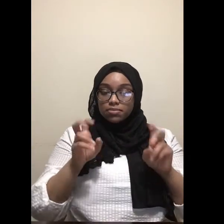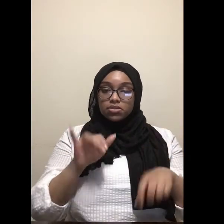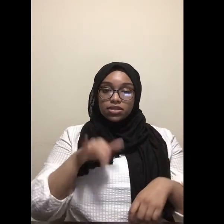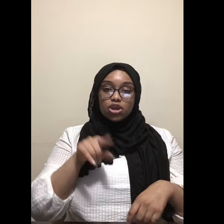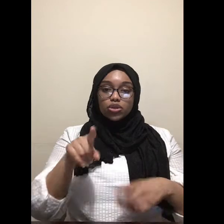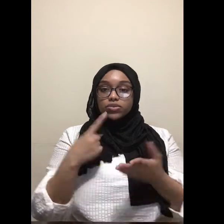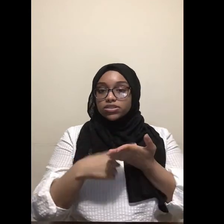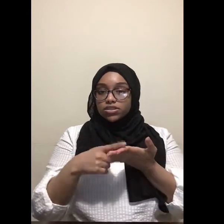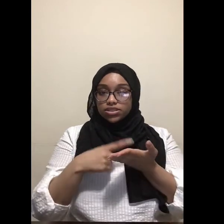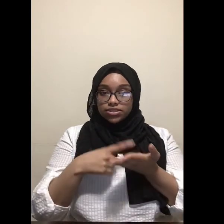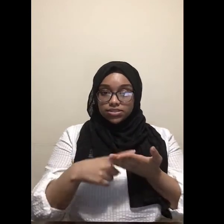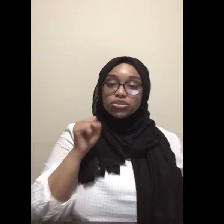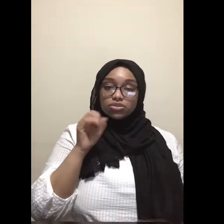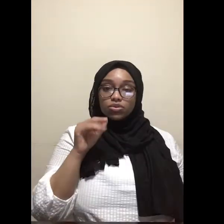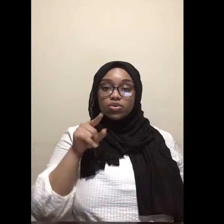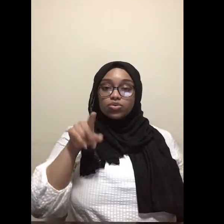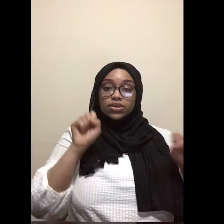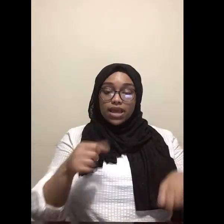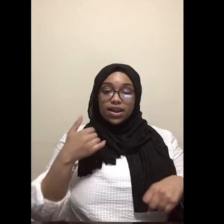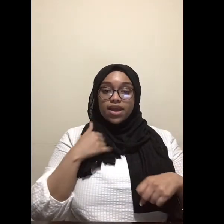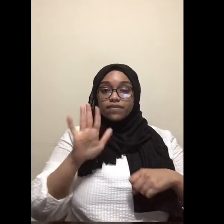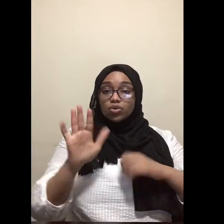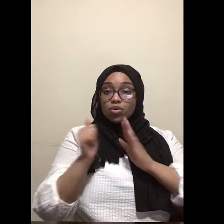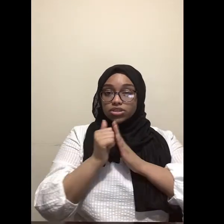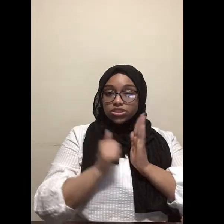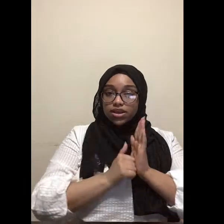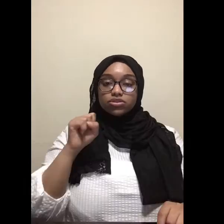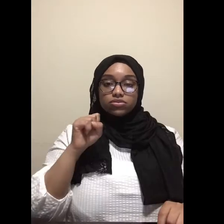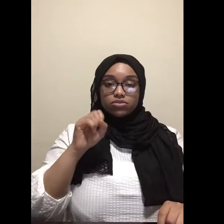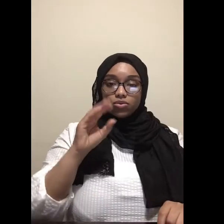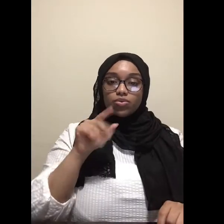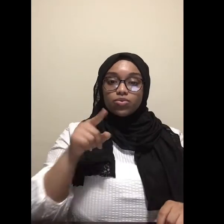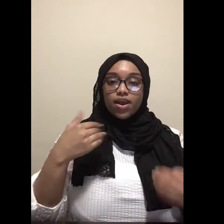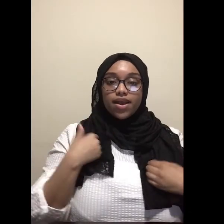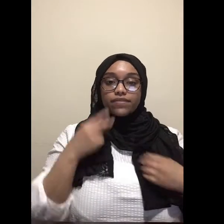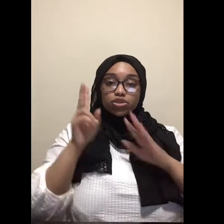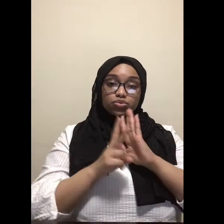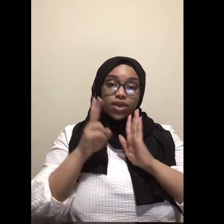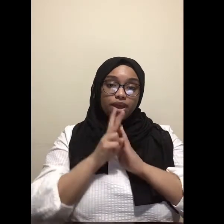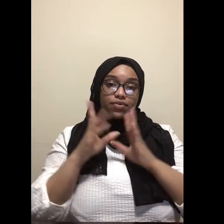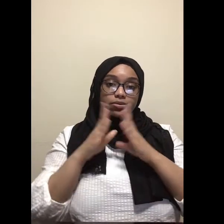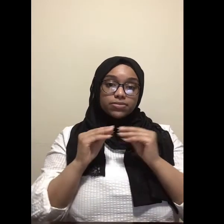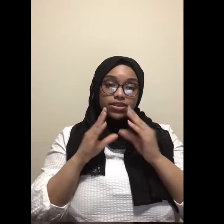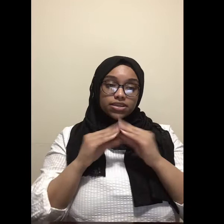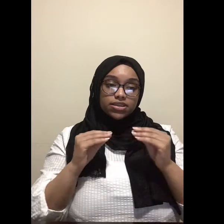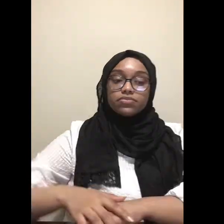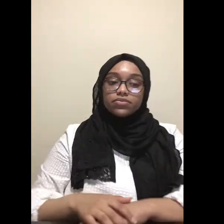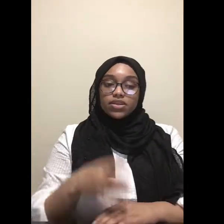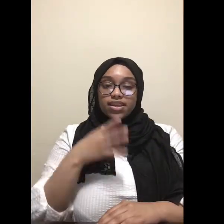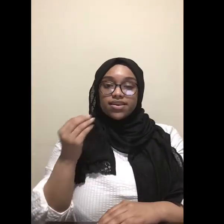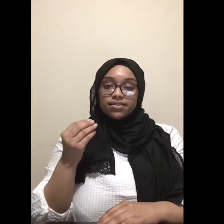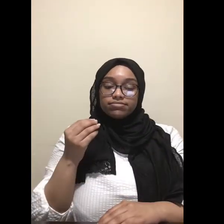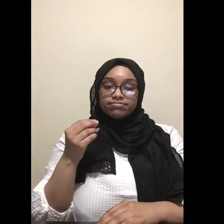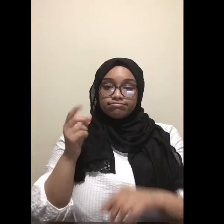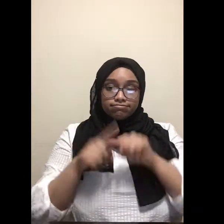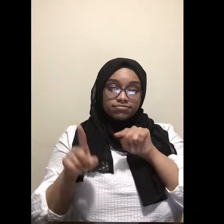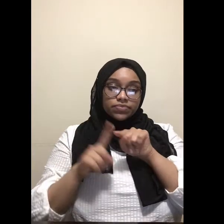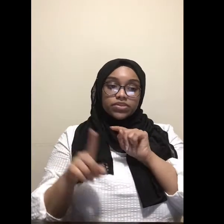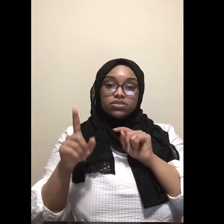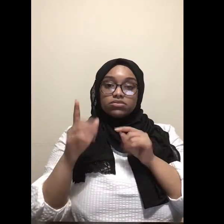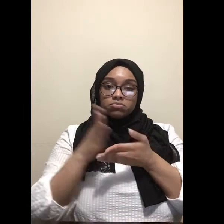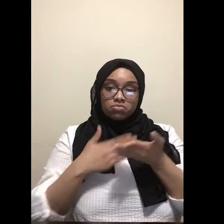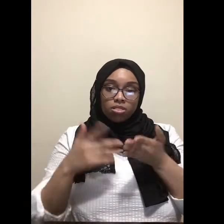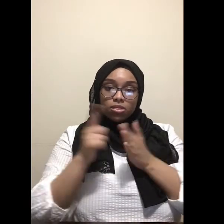even have on your agenda, say you have a 2-hour meeting and there are different aspects of the bylaws that you want to talk